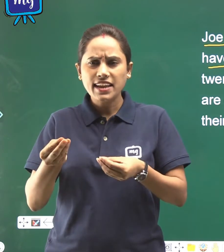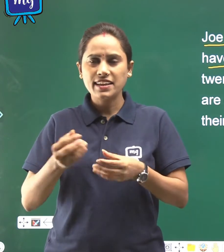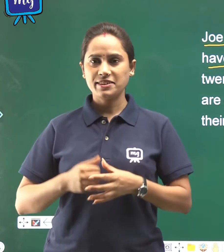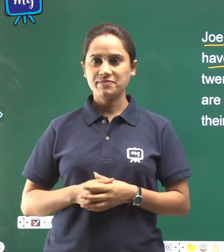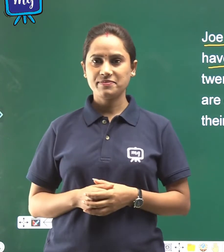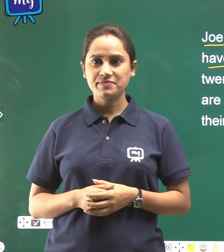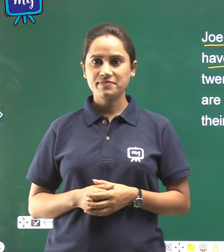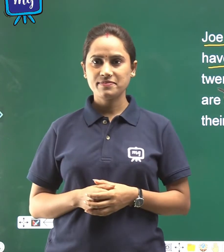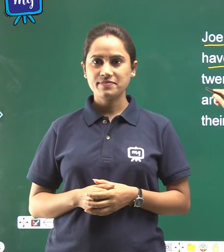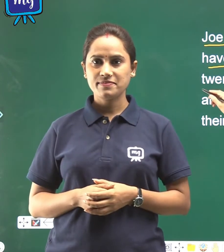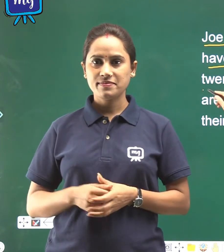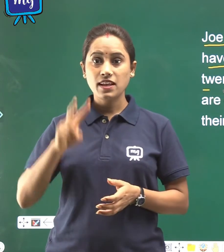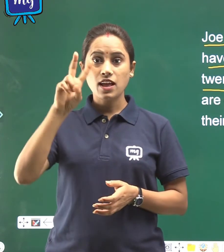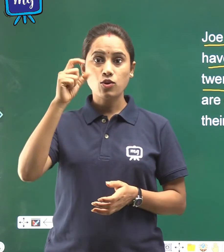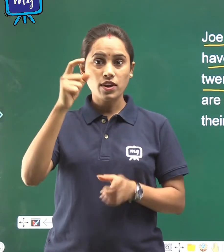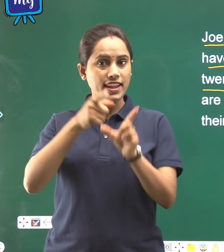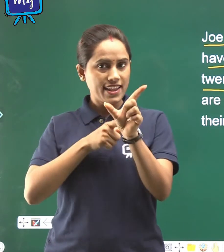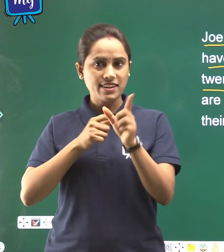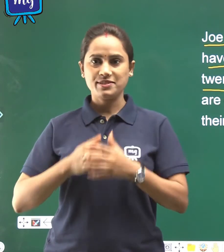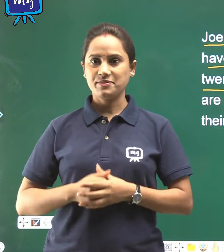nearly 20 years,